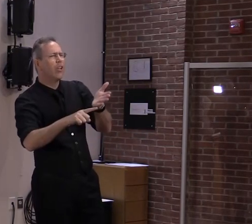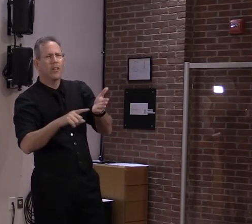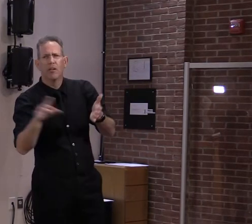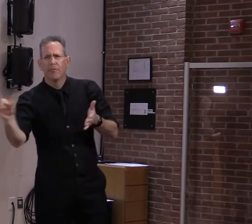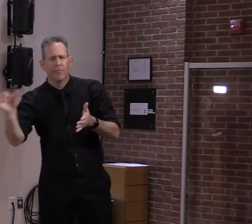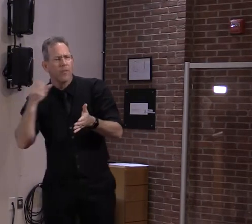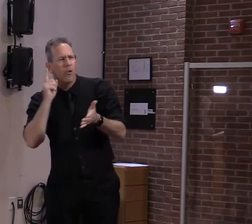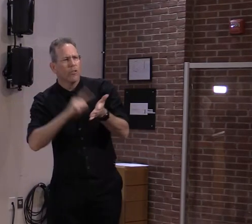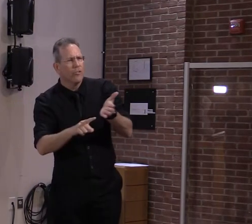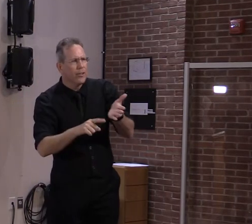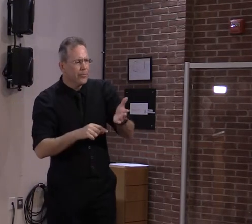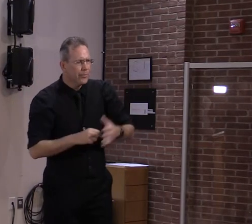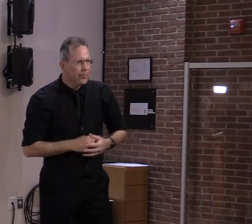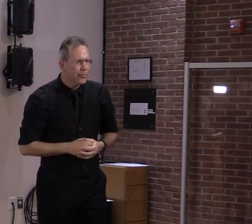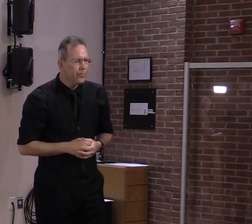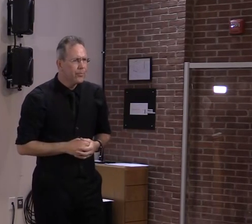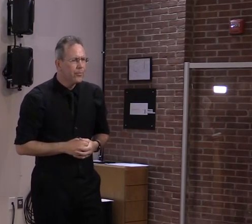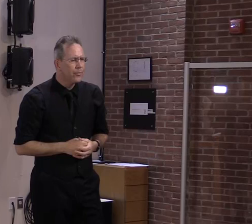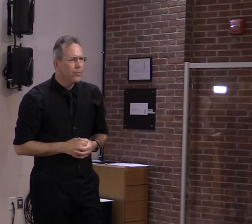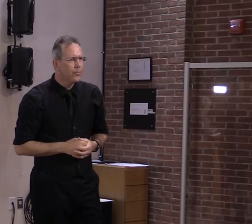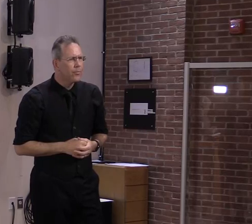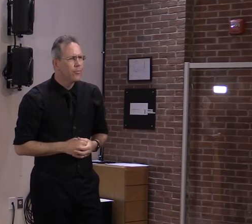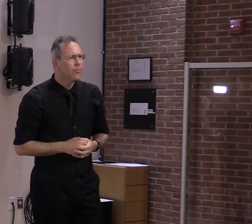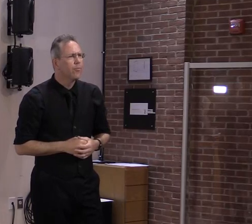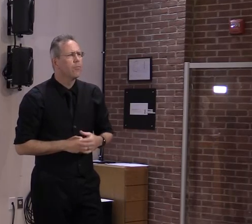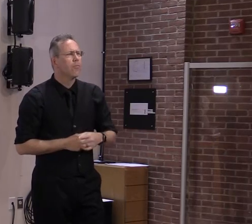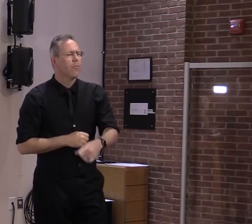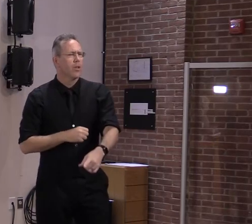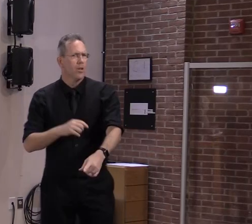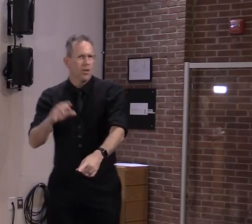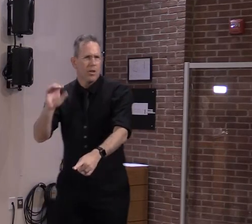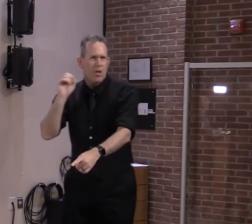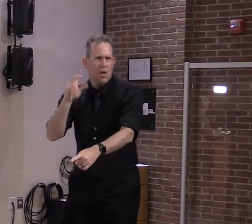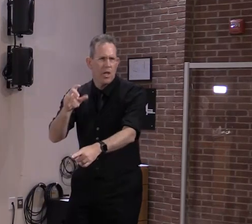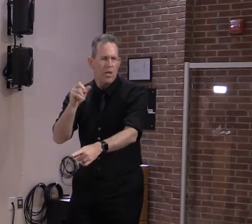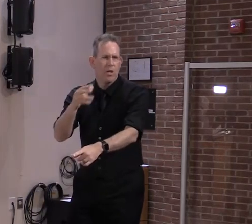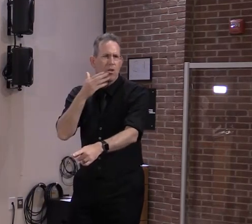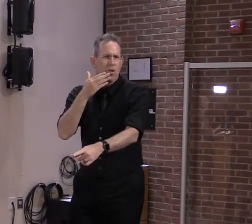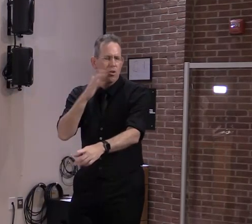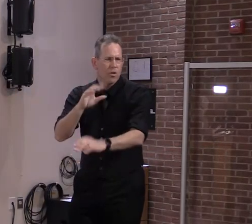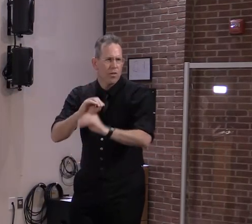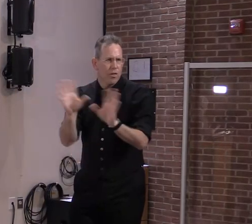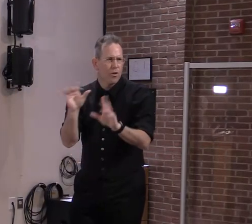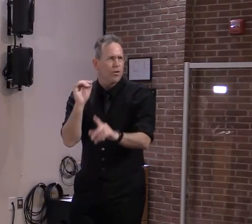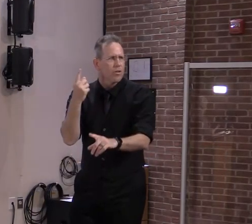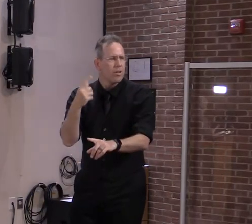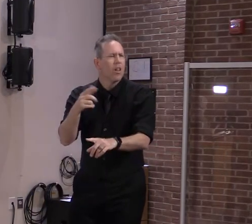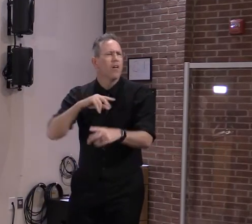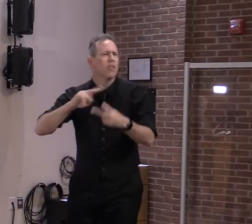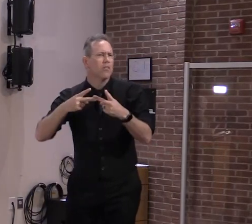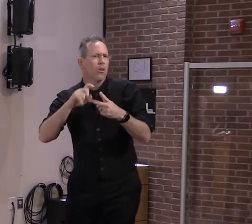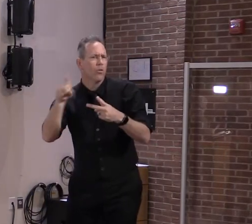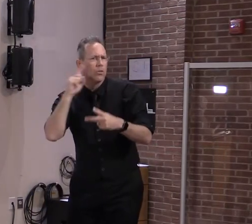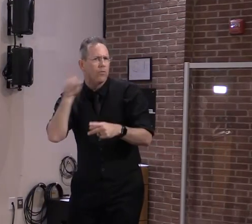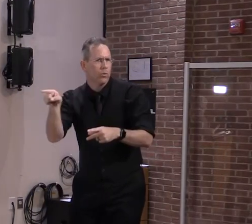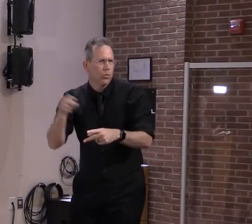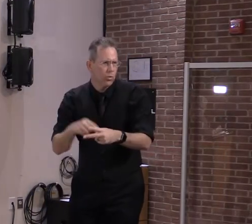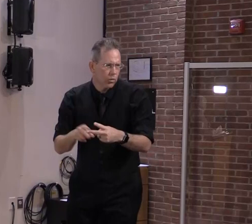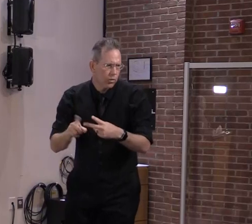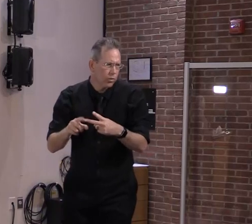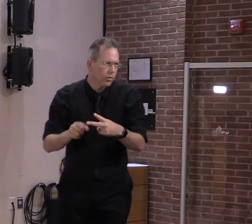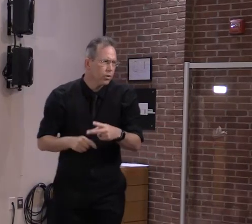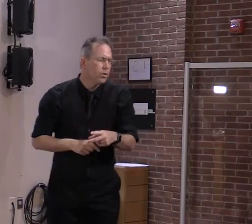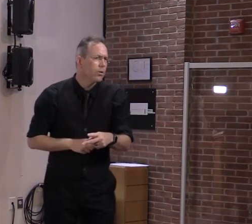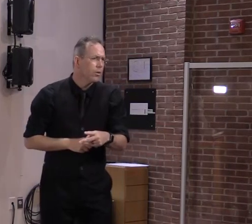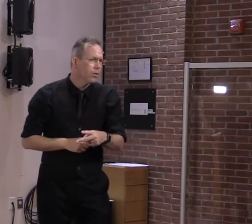Okay, yeah, that might explain it. Thank you, I'll look forward to a follow-up. Second question, I don't know if this is for Secretary Smith or